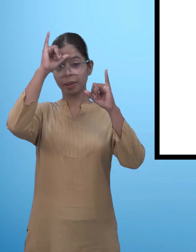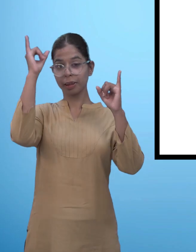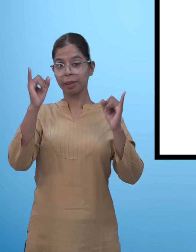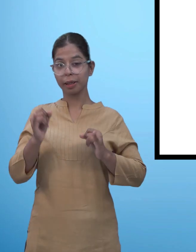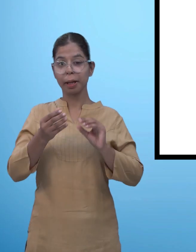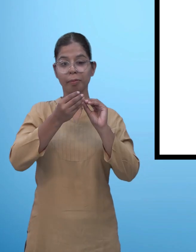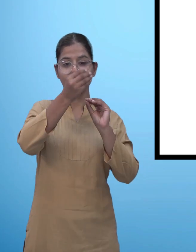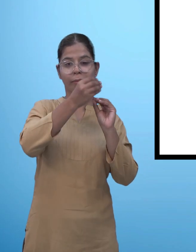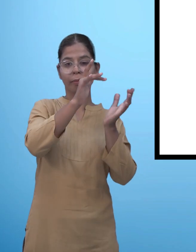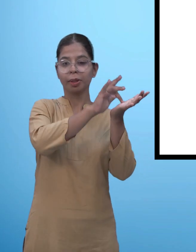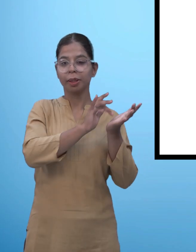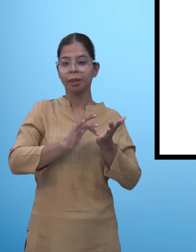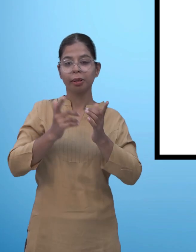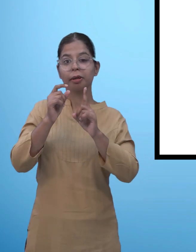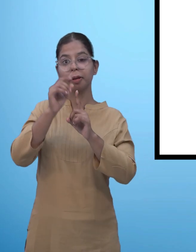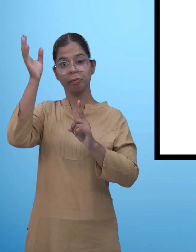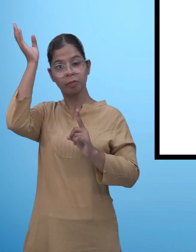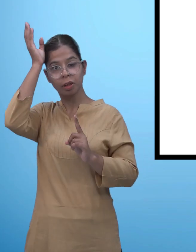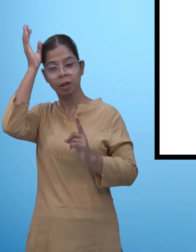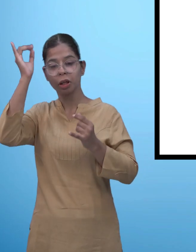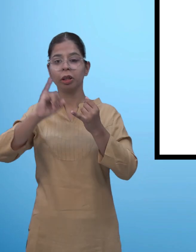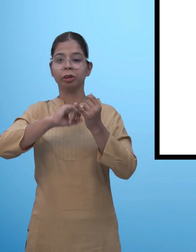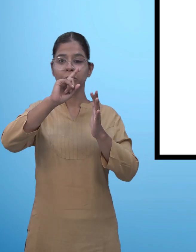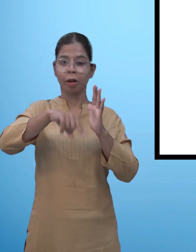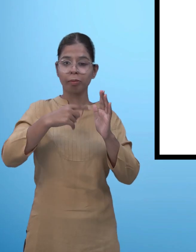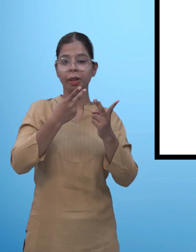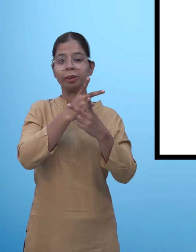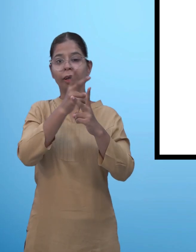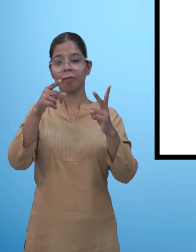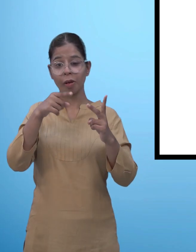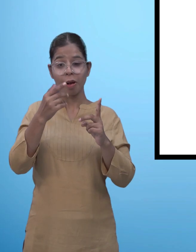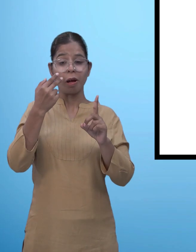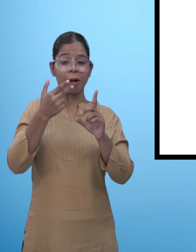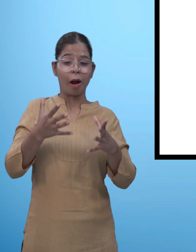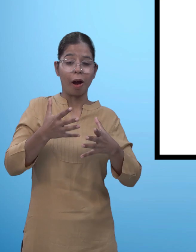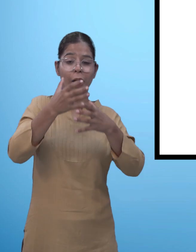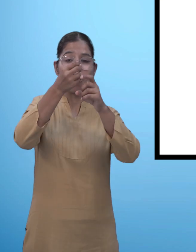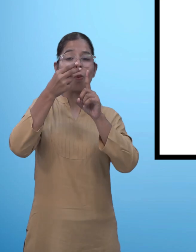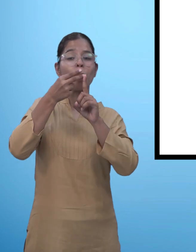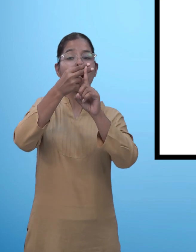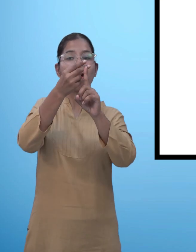But when do we come across a name for the entire Indian subcontinent?